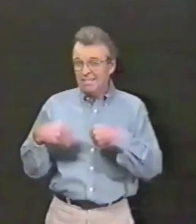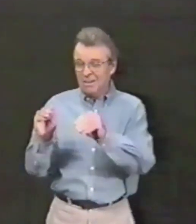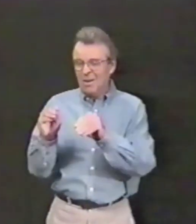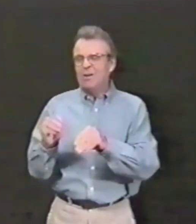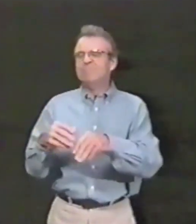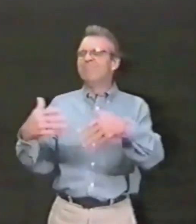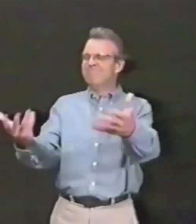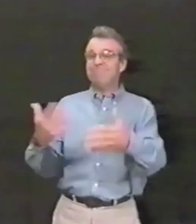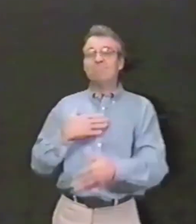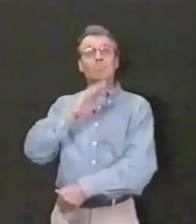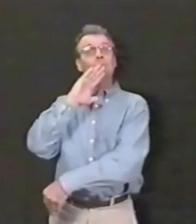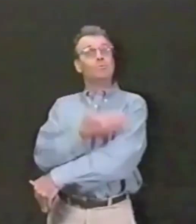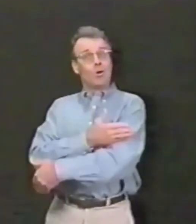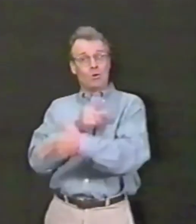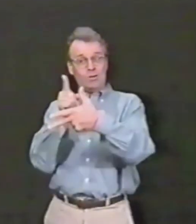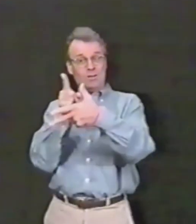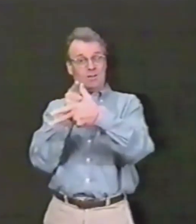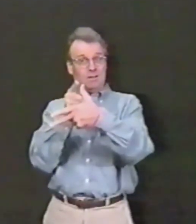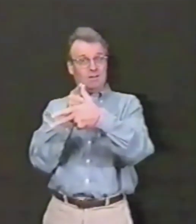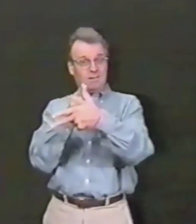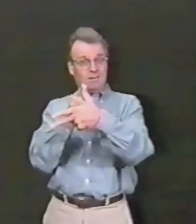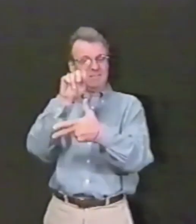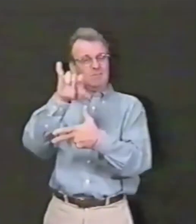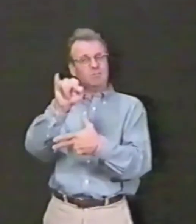I recently sold my RV